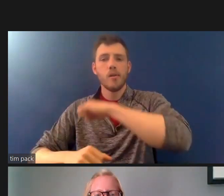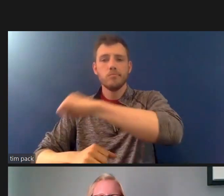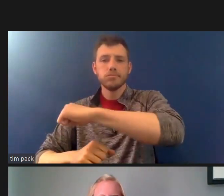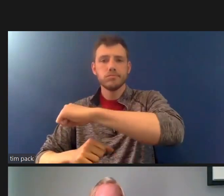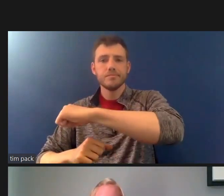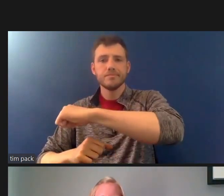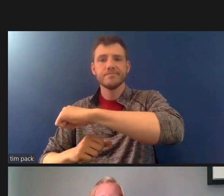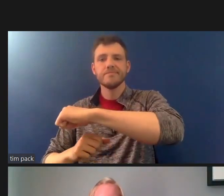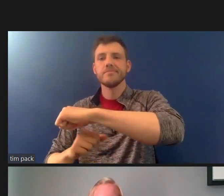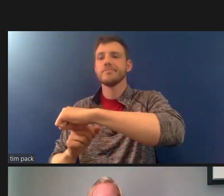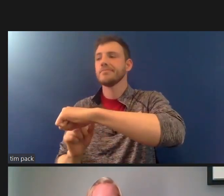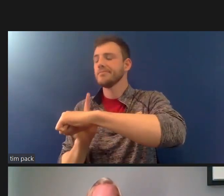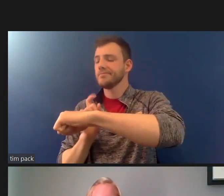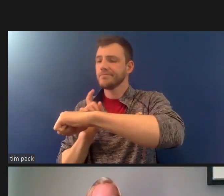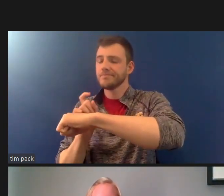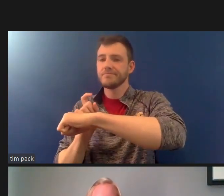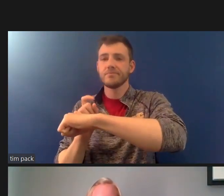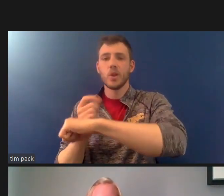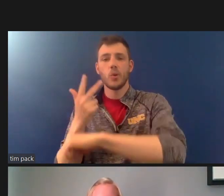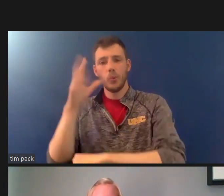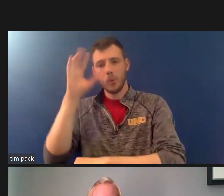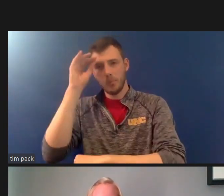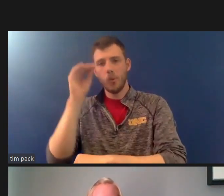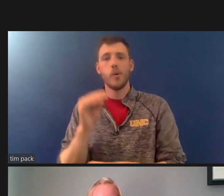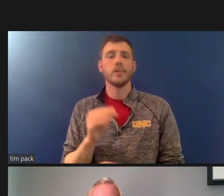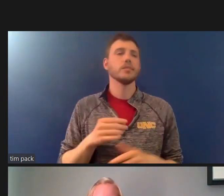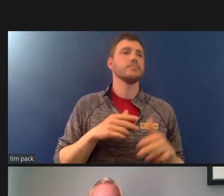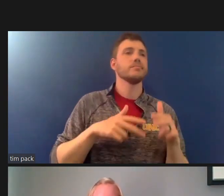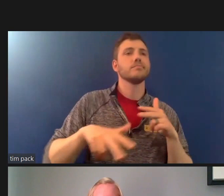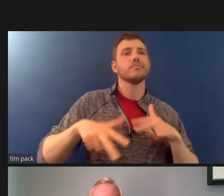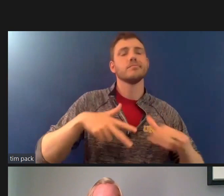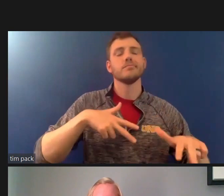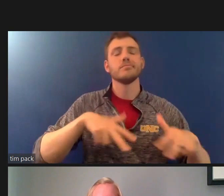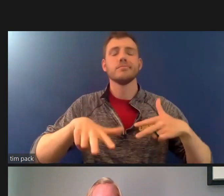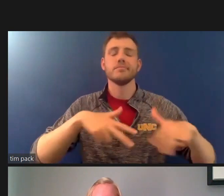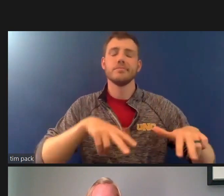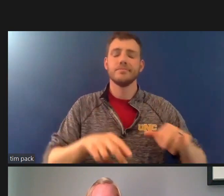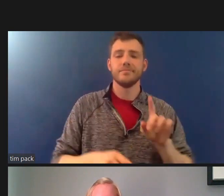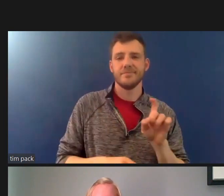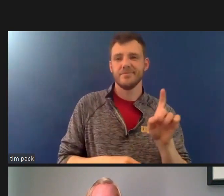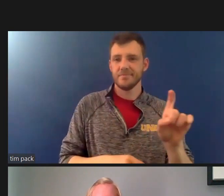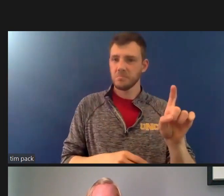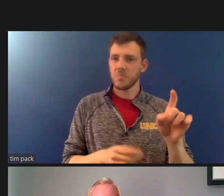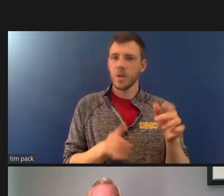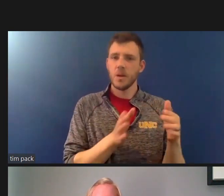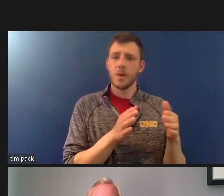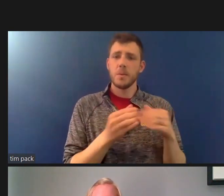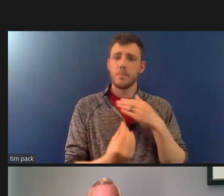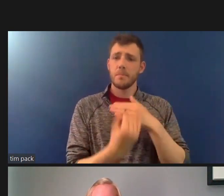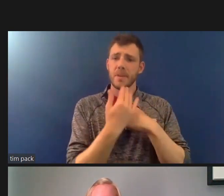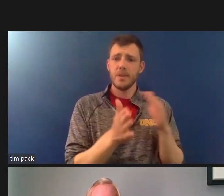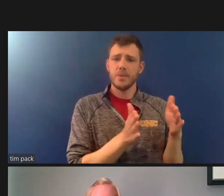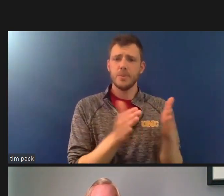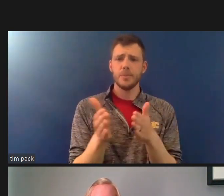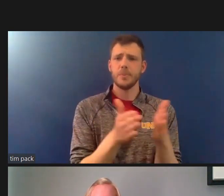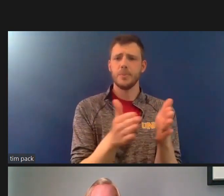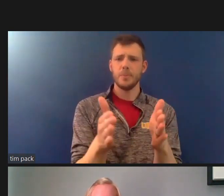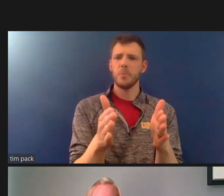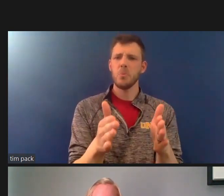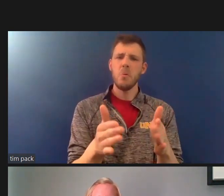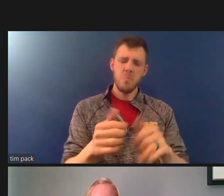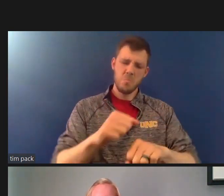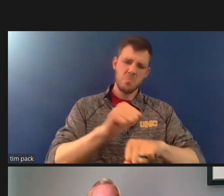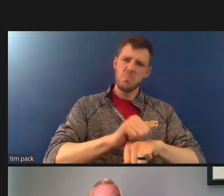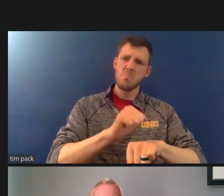sand. The tide was low, and there was a strip of weed-strewn beach that was almost as firm as a road. A kind of glamour was spread over them